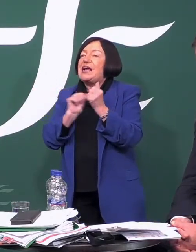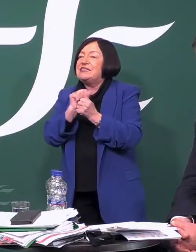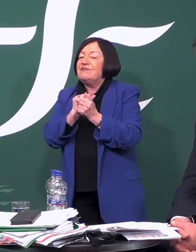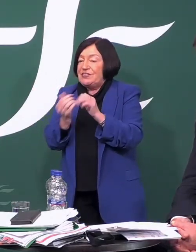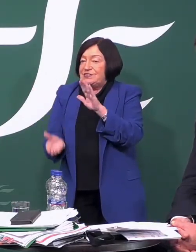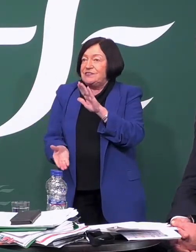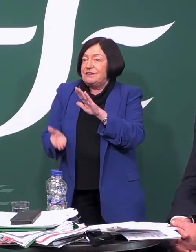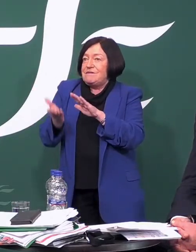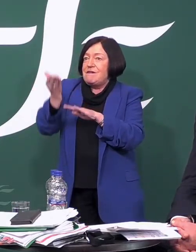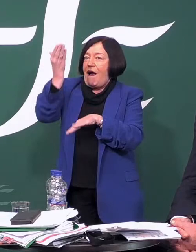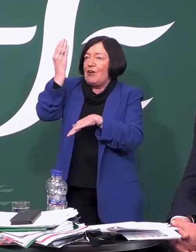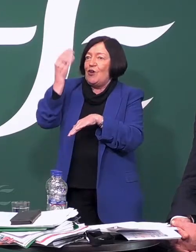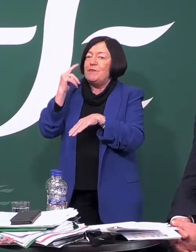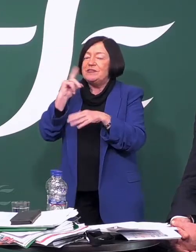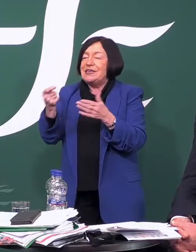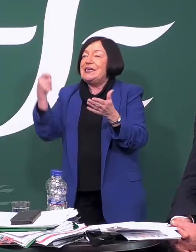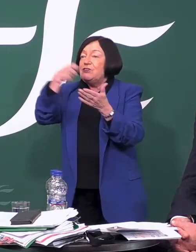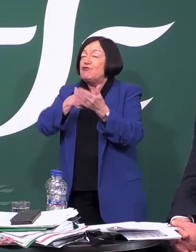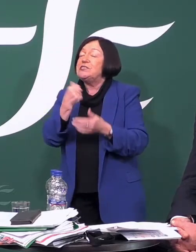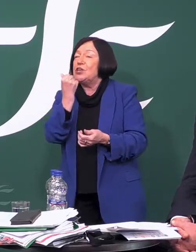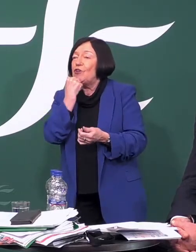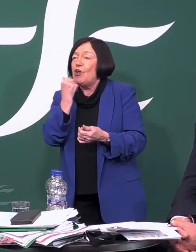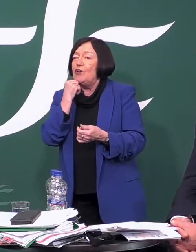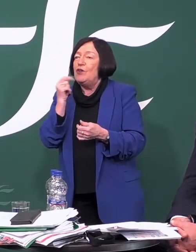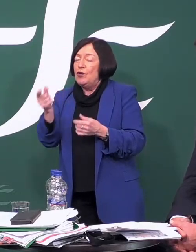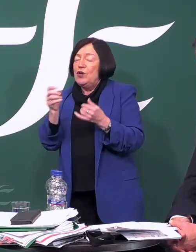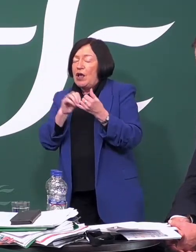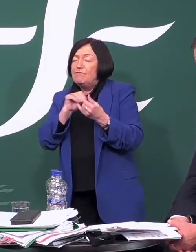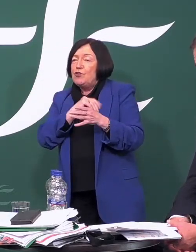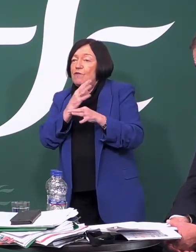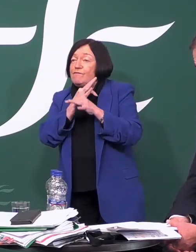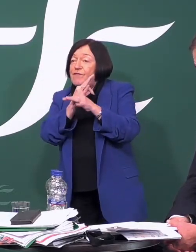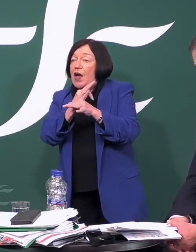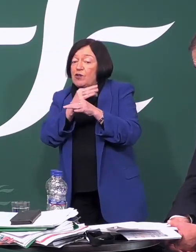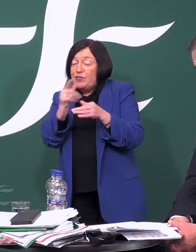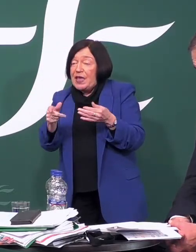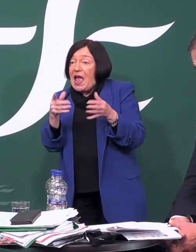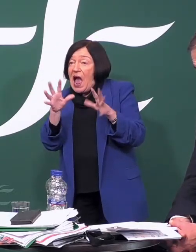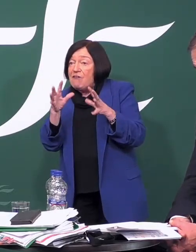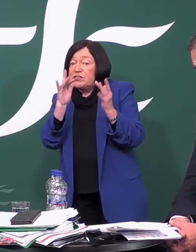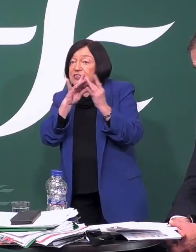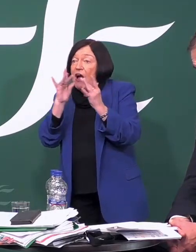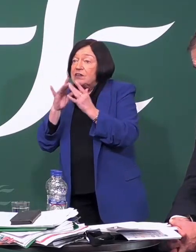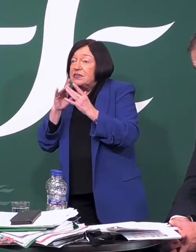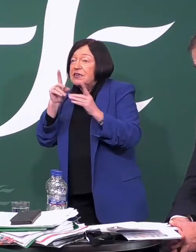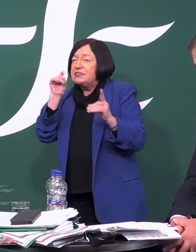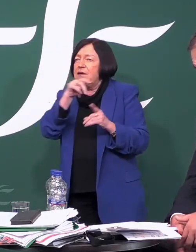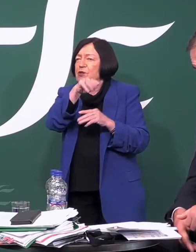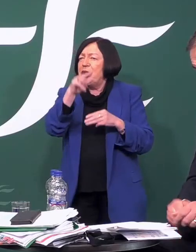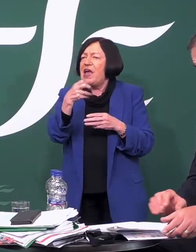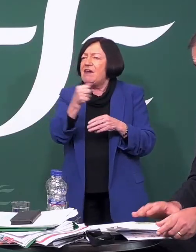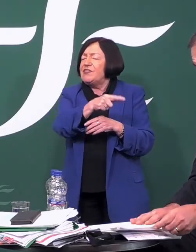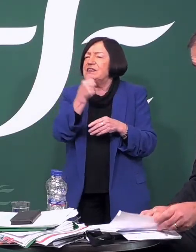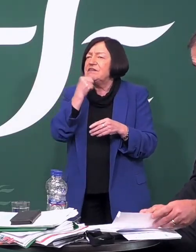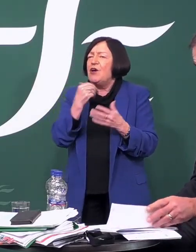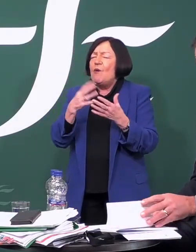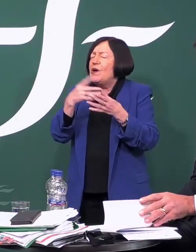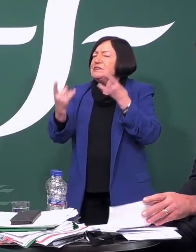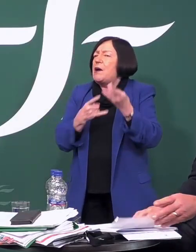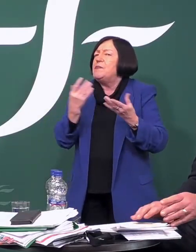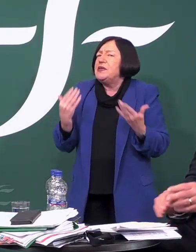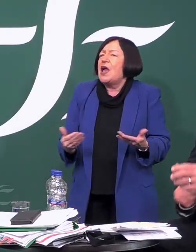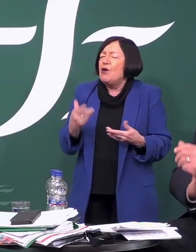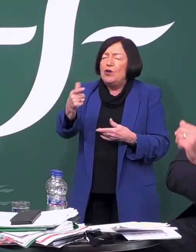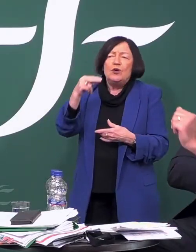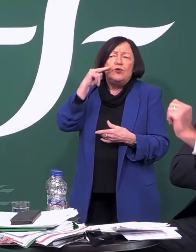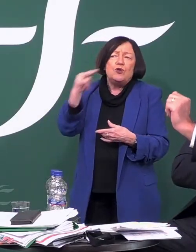that that's the reason for the increase in the cases. We used to track the average contacts, and Damien, you might have this. I'm just wondering where it's at now, and have